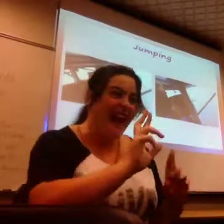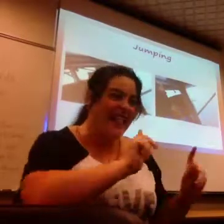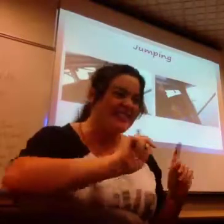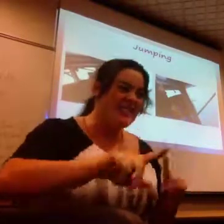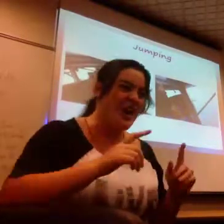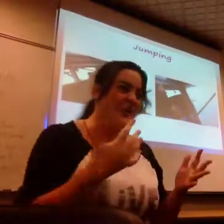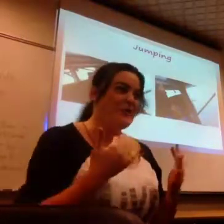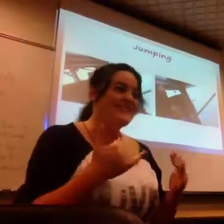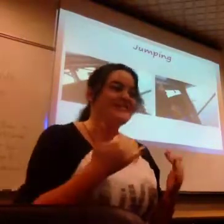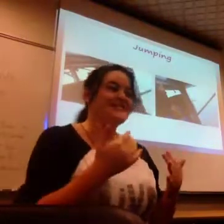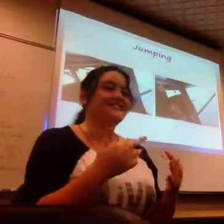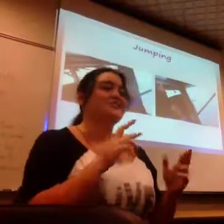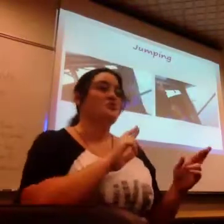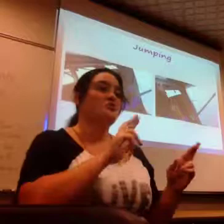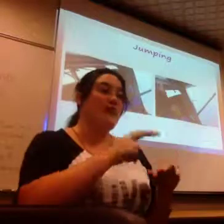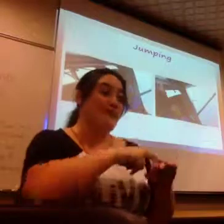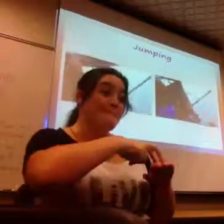ready to just jump out of the plane, I guess.